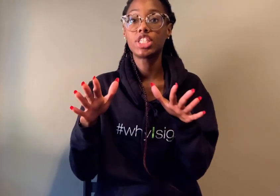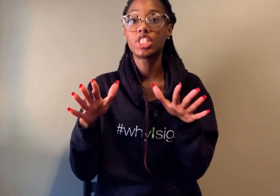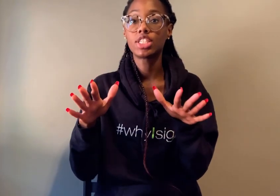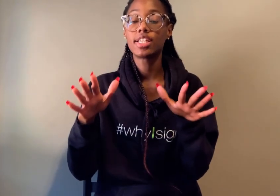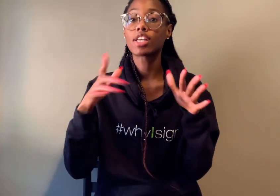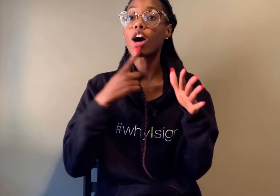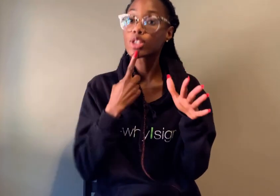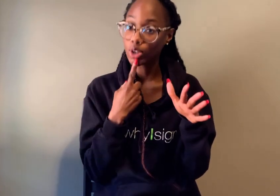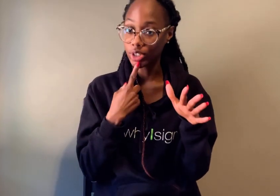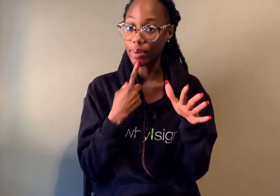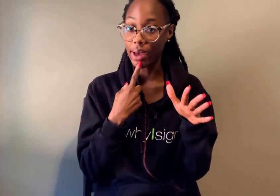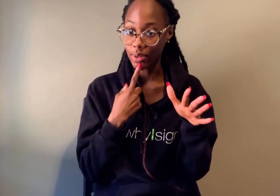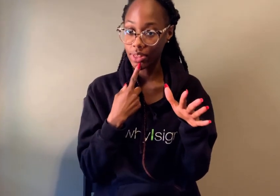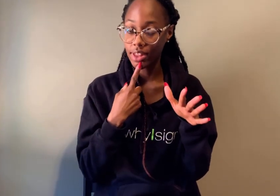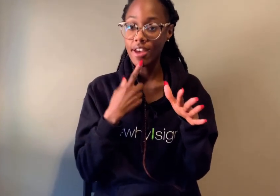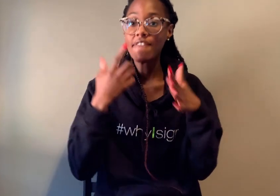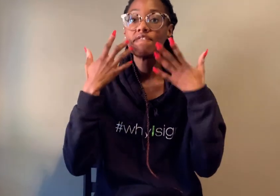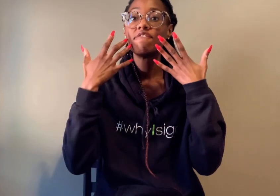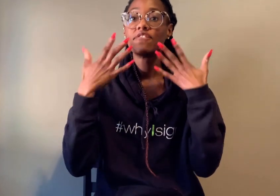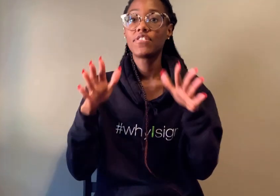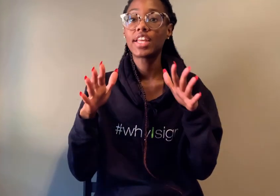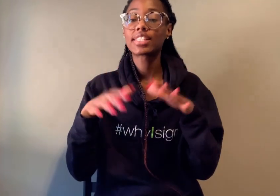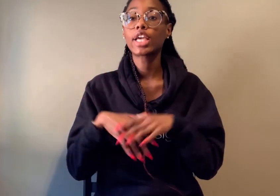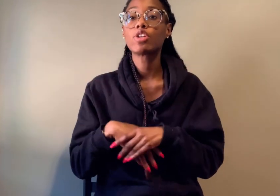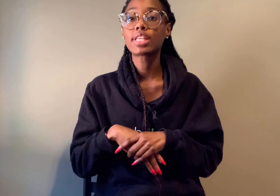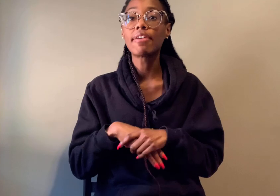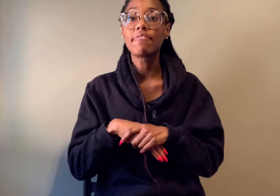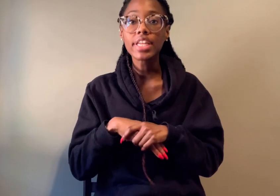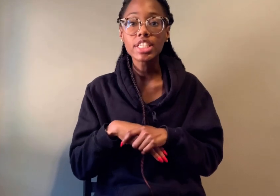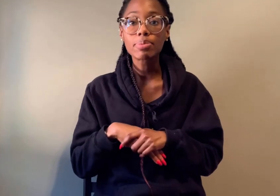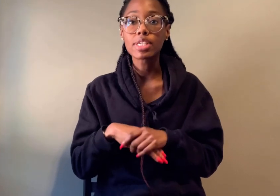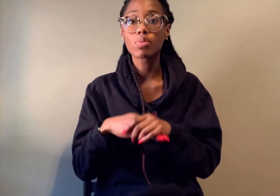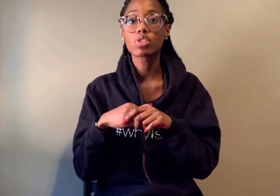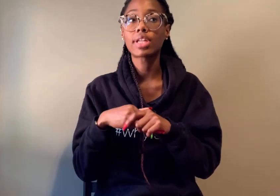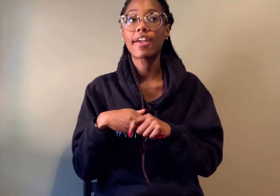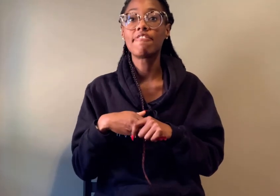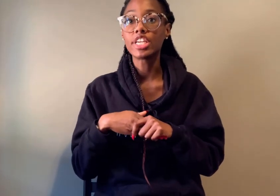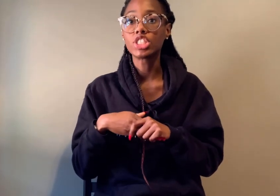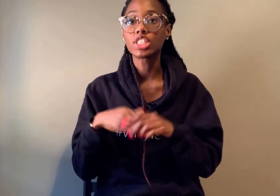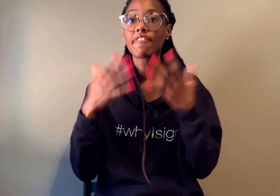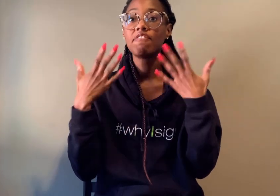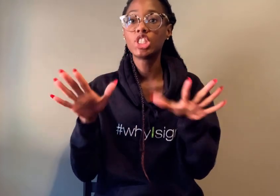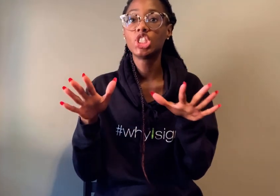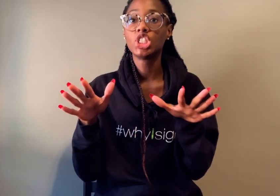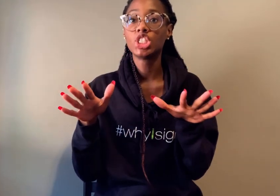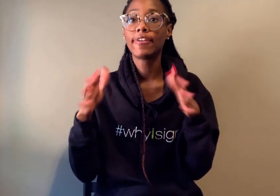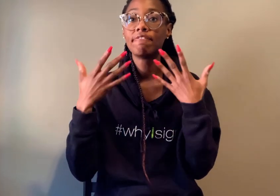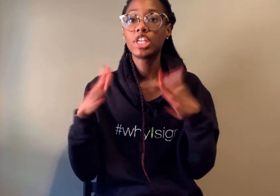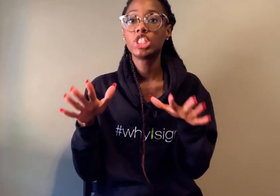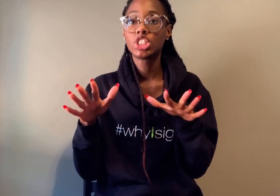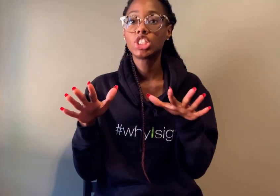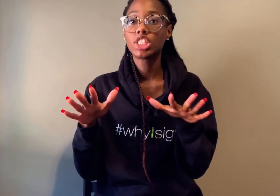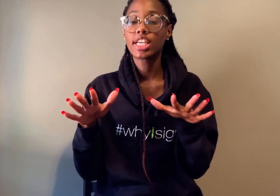finished. It's also on your mouth. It's like you're saying finish, but it's more so like fish. It's like